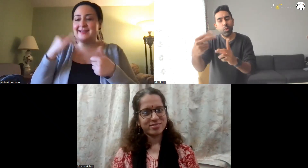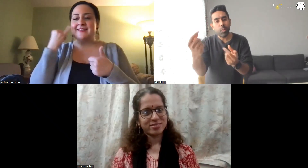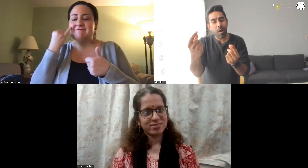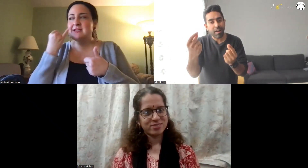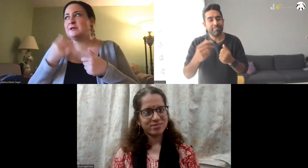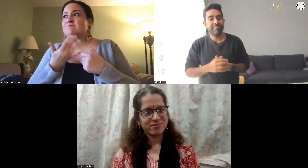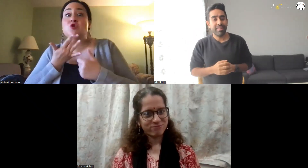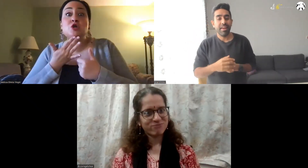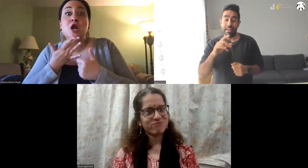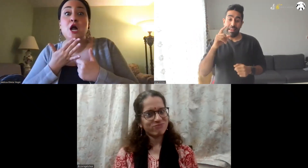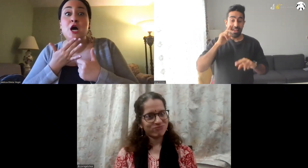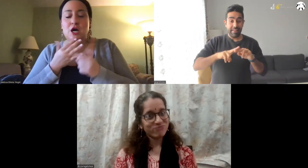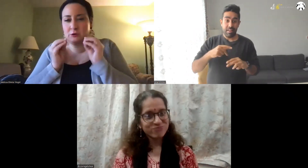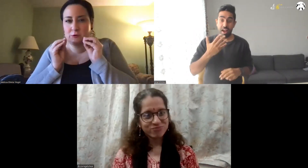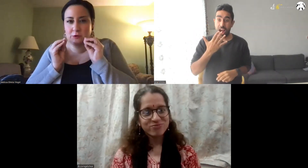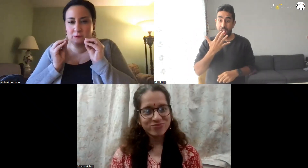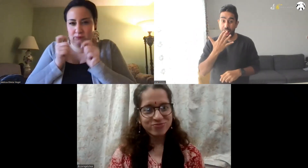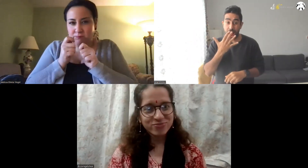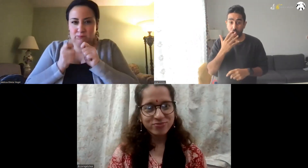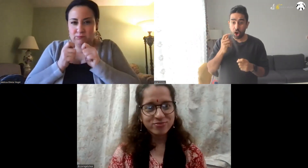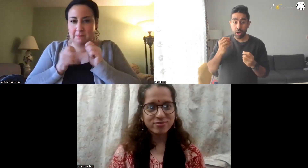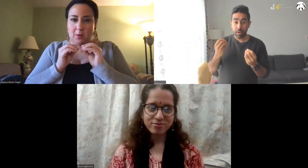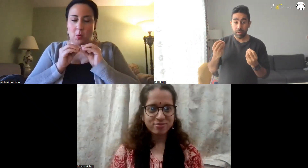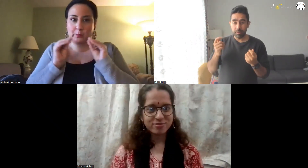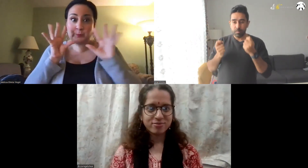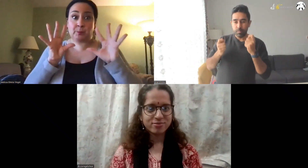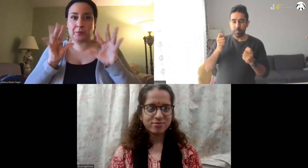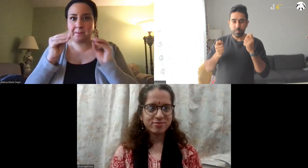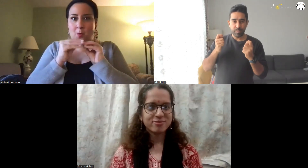So what is your view on this?